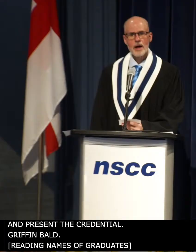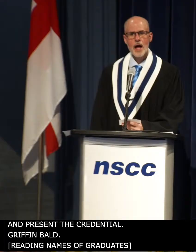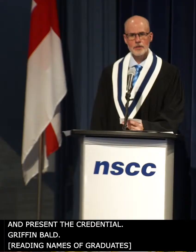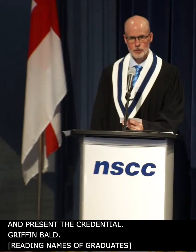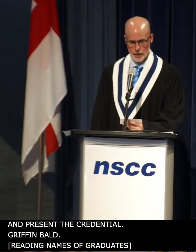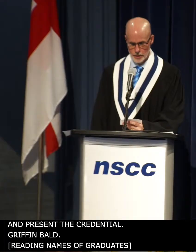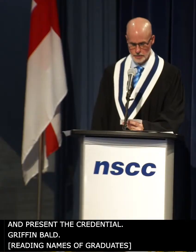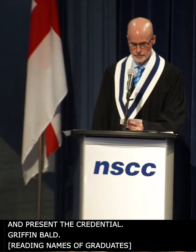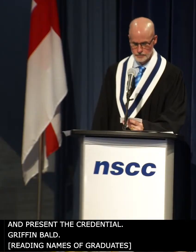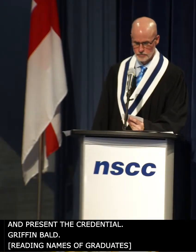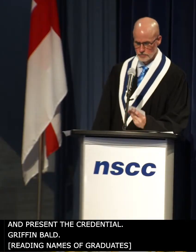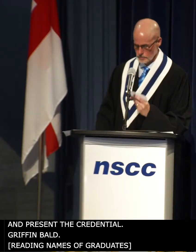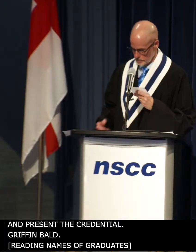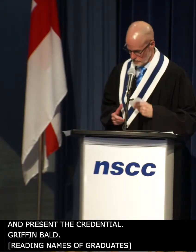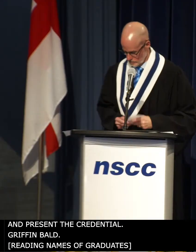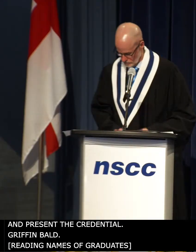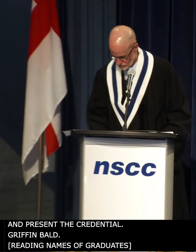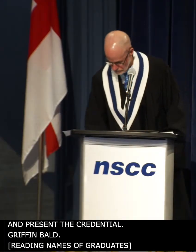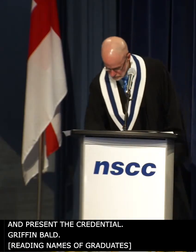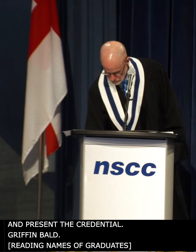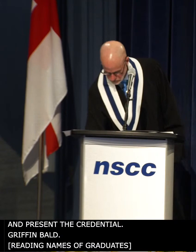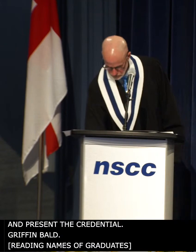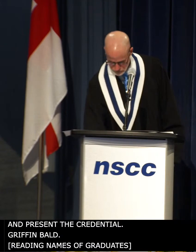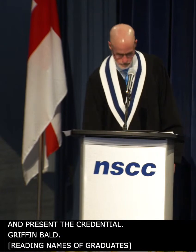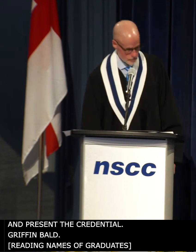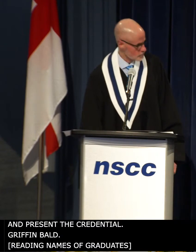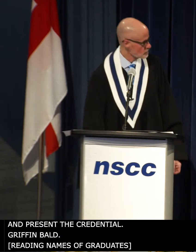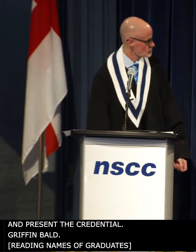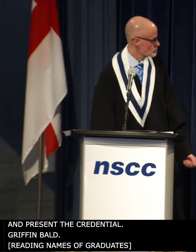Bree Hatherley.